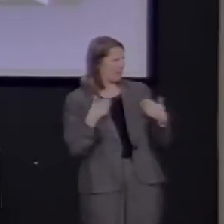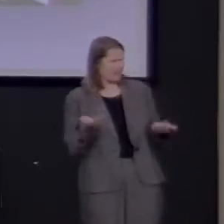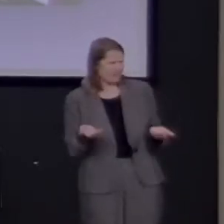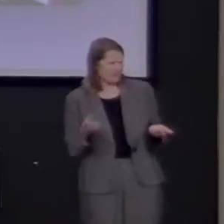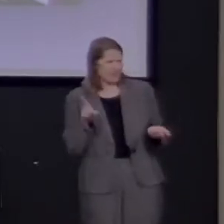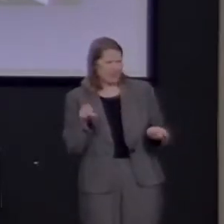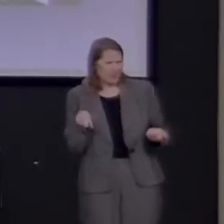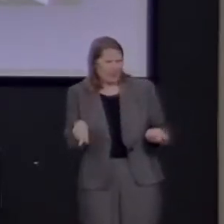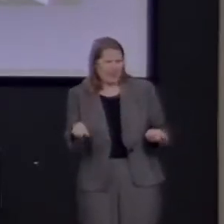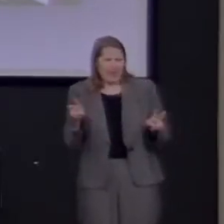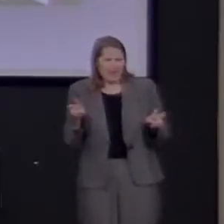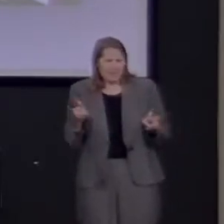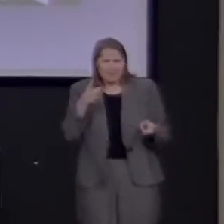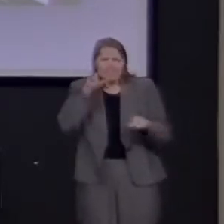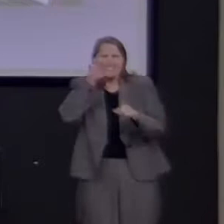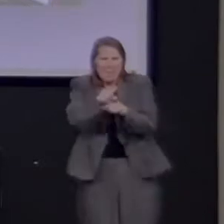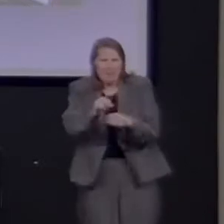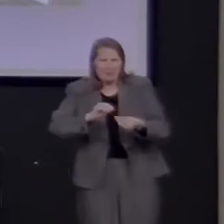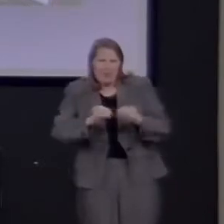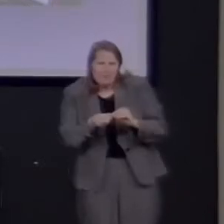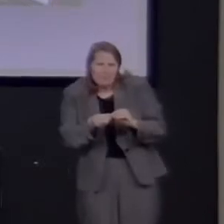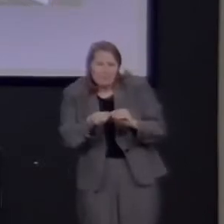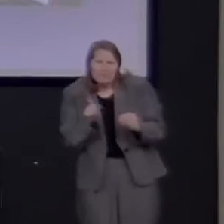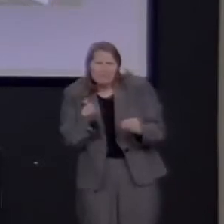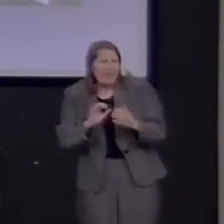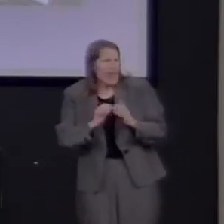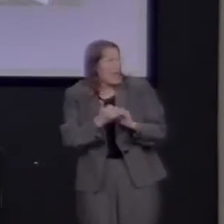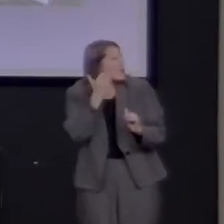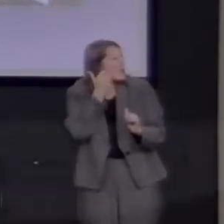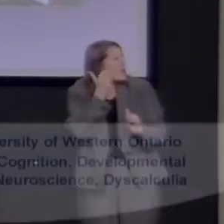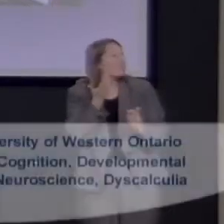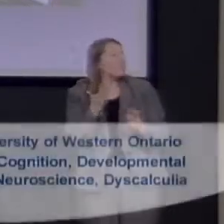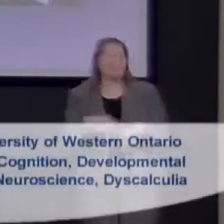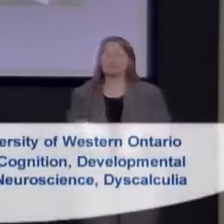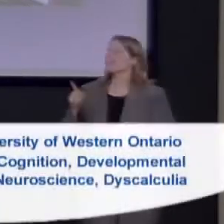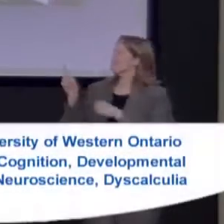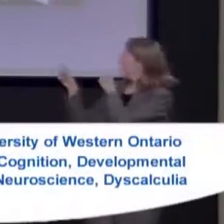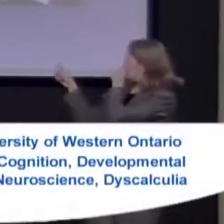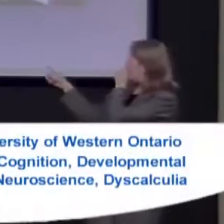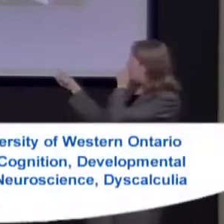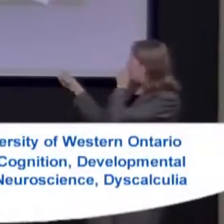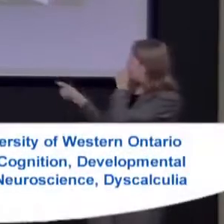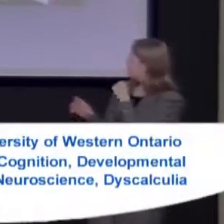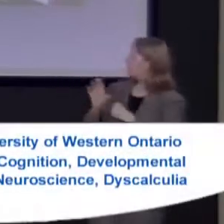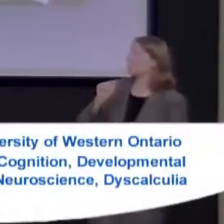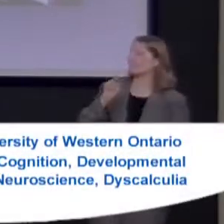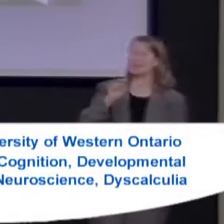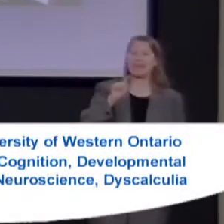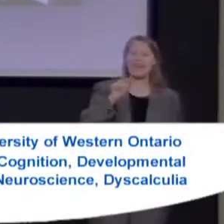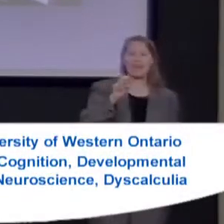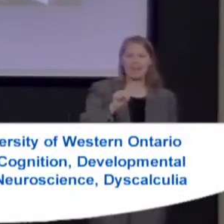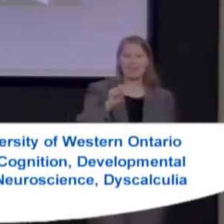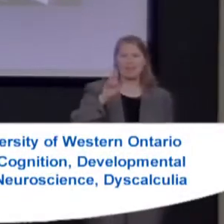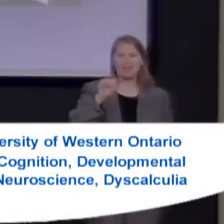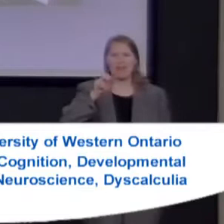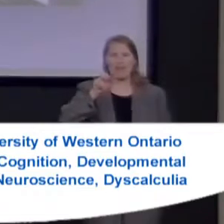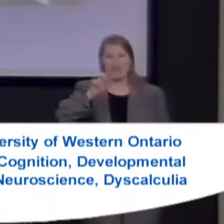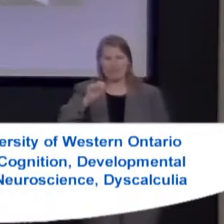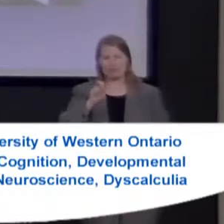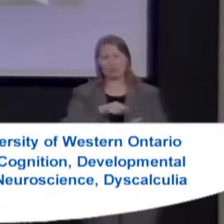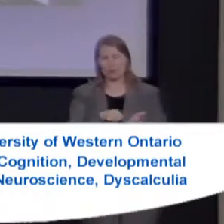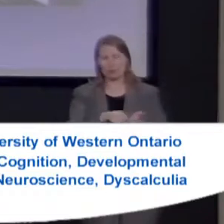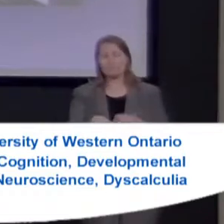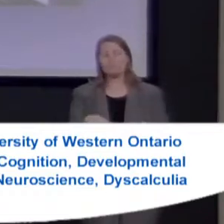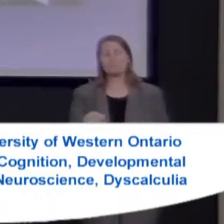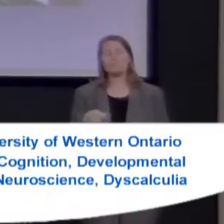a sense of numerical quantity. This is research by Jessica Cantlin and Elizabeth Brannan, and what